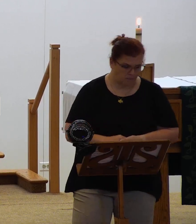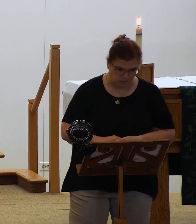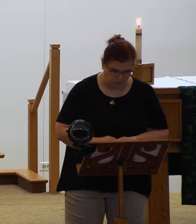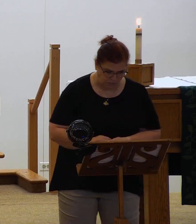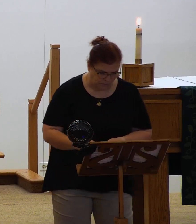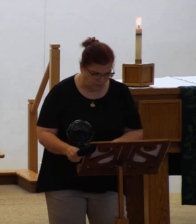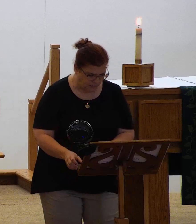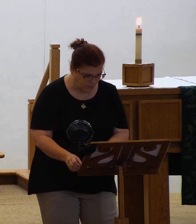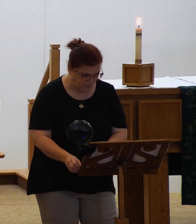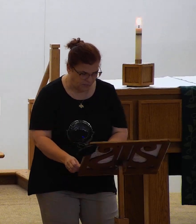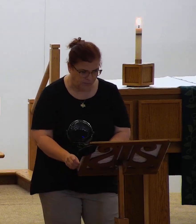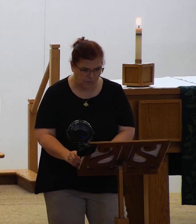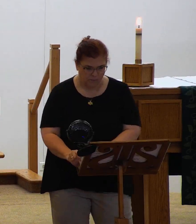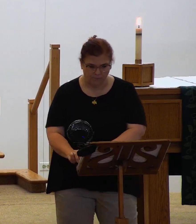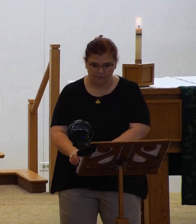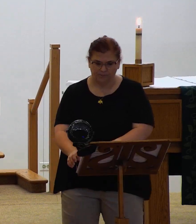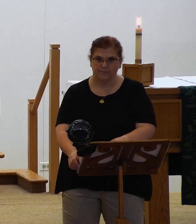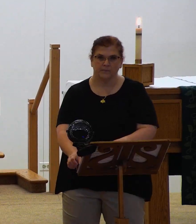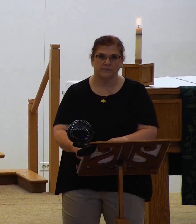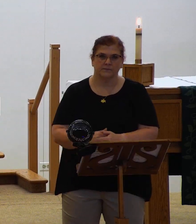Amen.